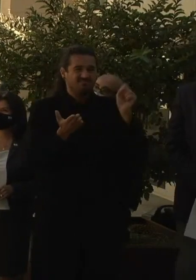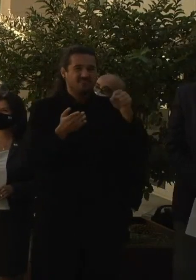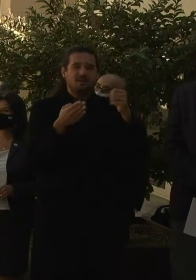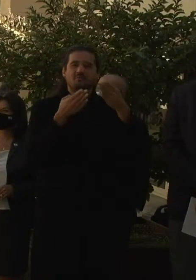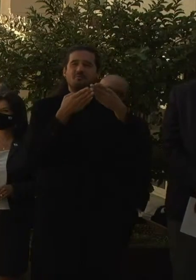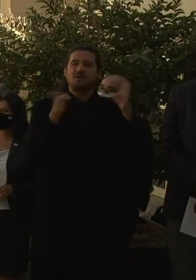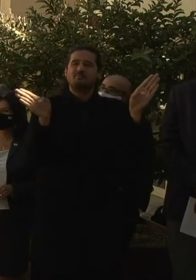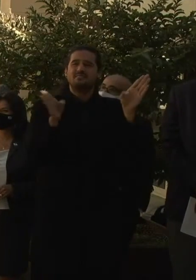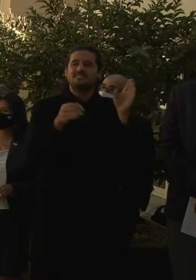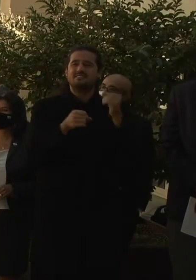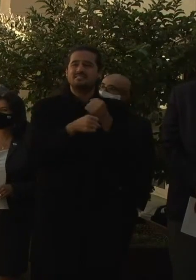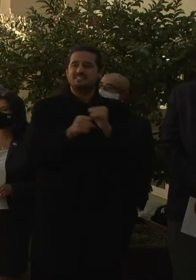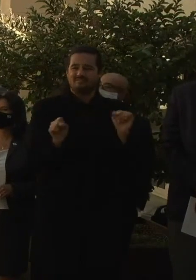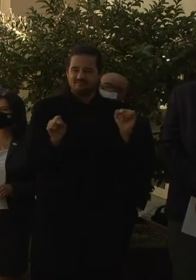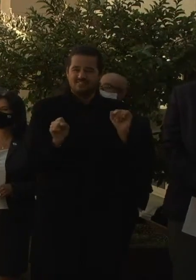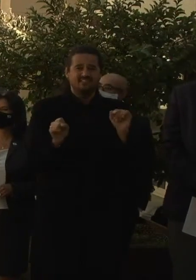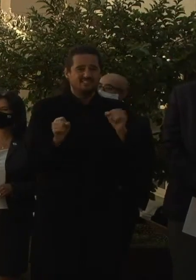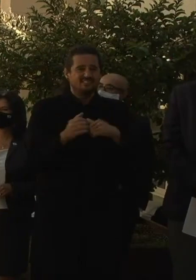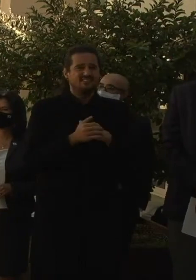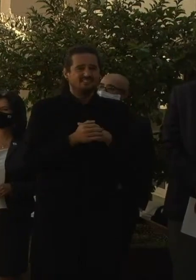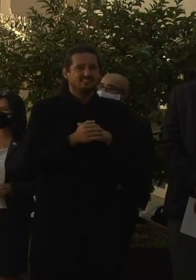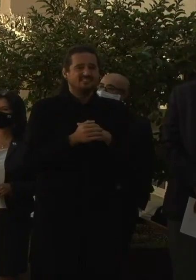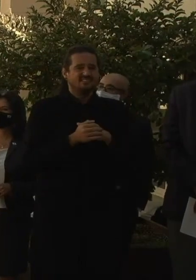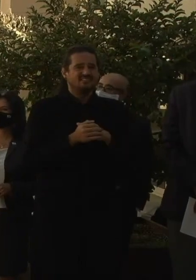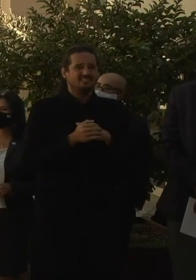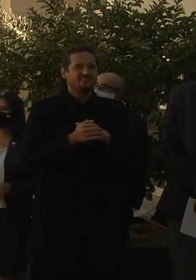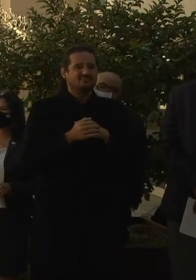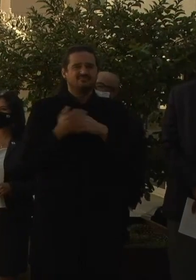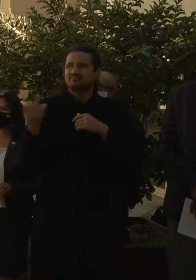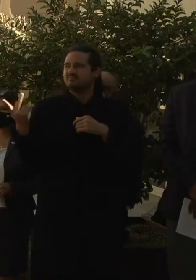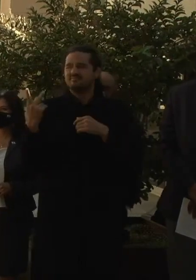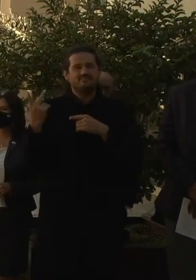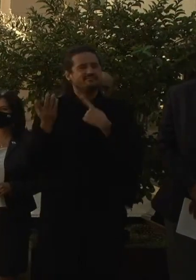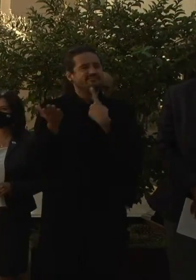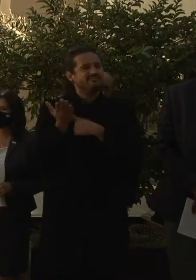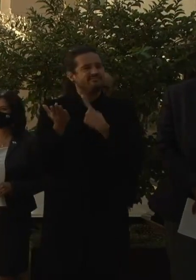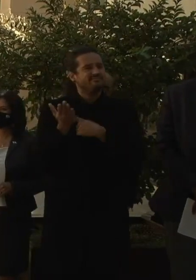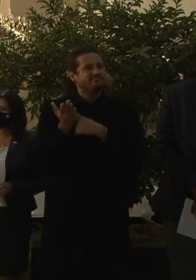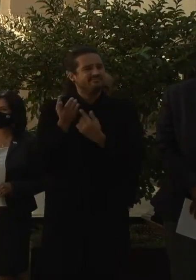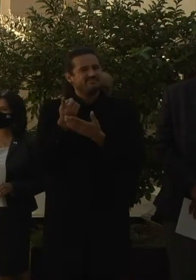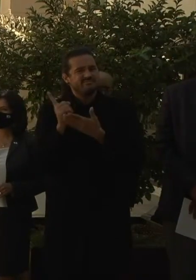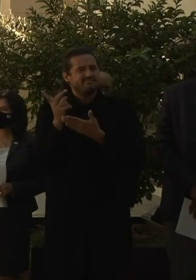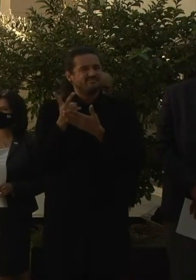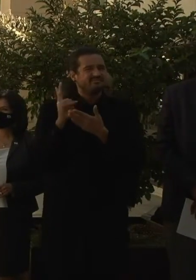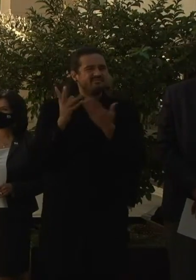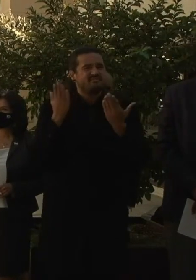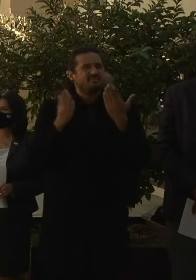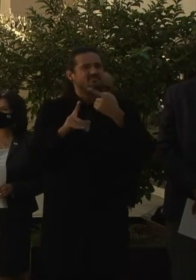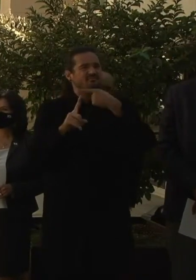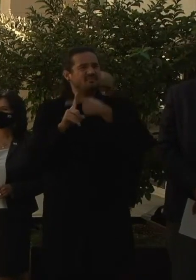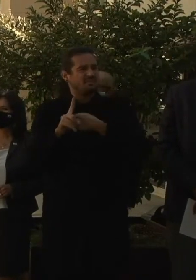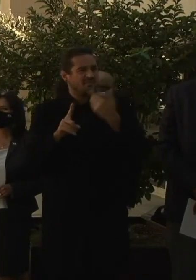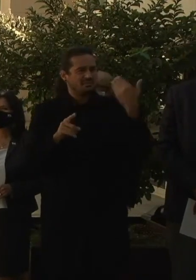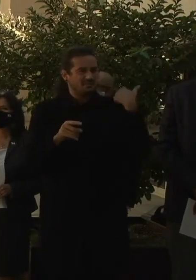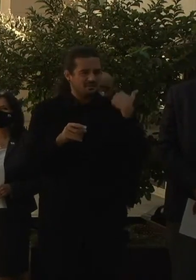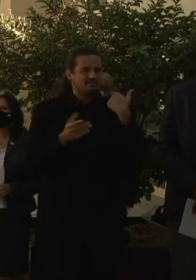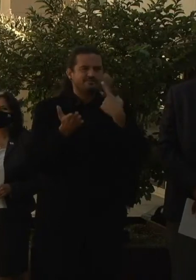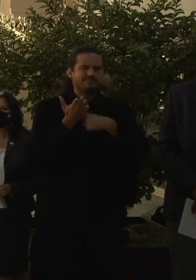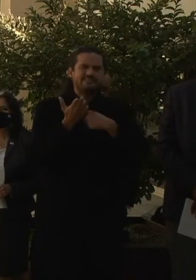few weeks back, maybe it was a month or so ago, around the importance of getting more support from the federal, or rather state